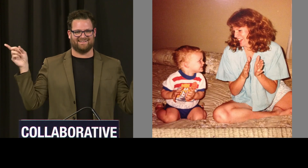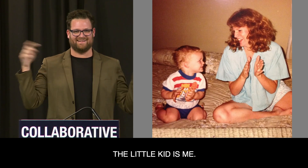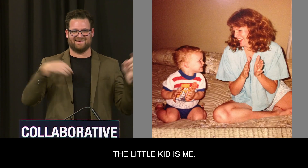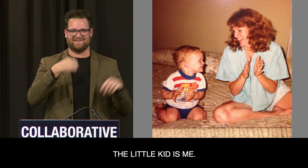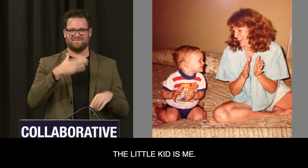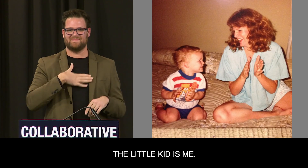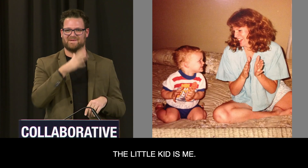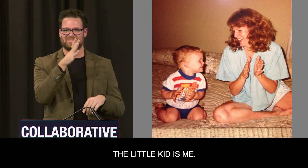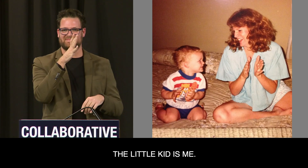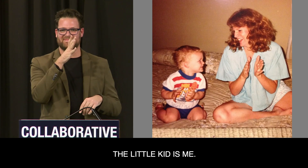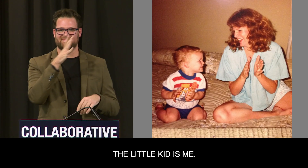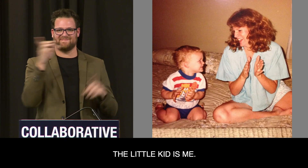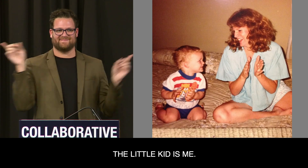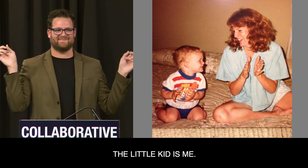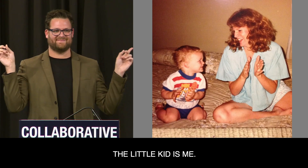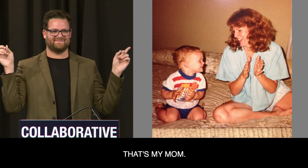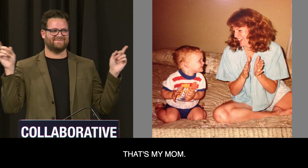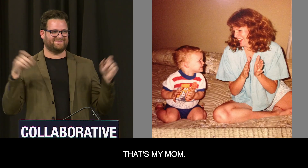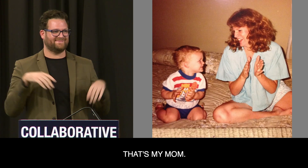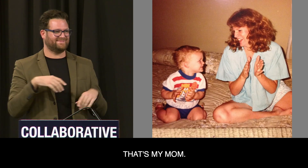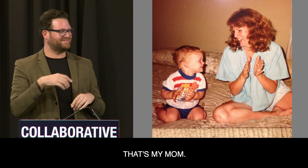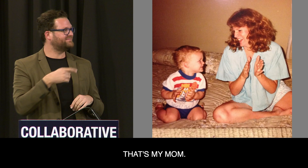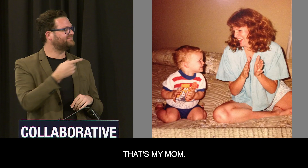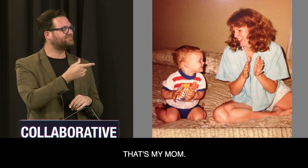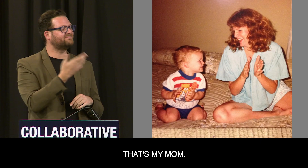The little kid is me. That's my mom.